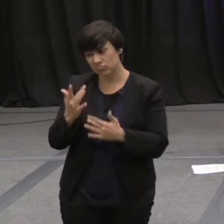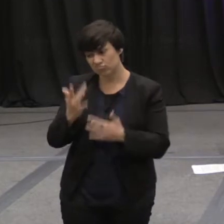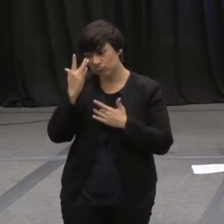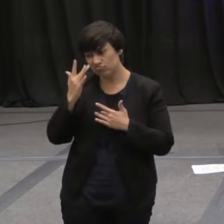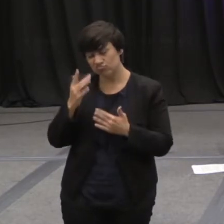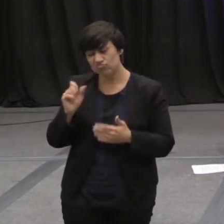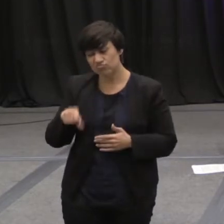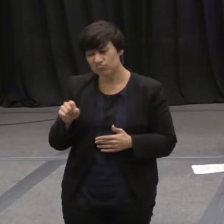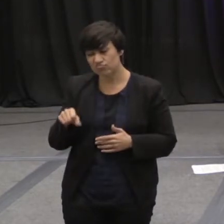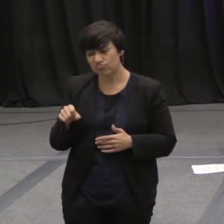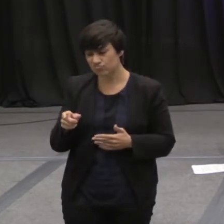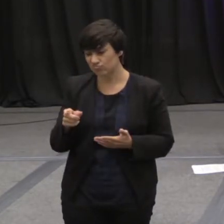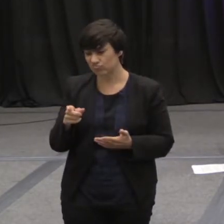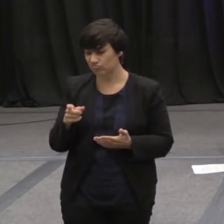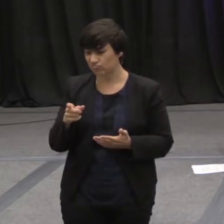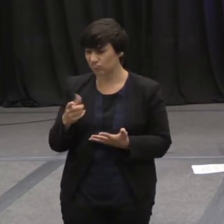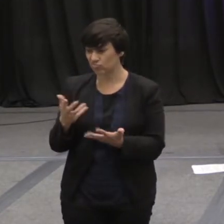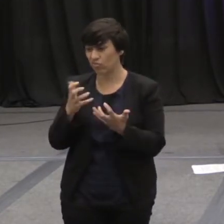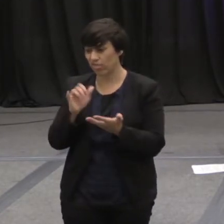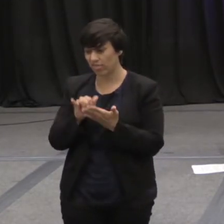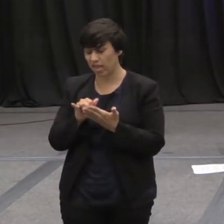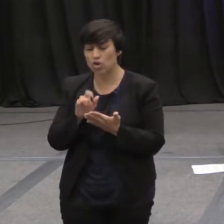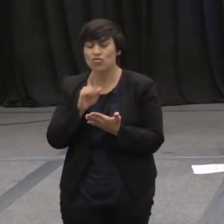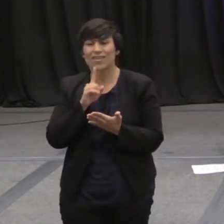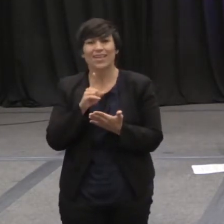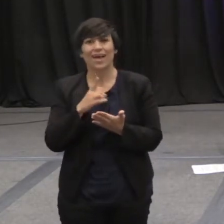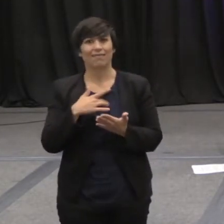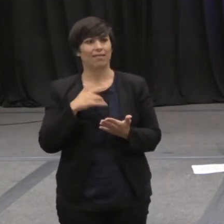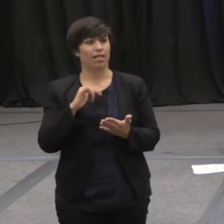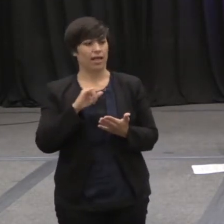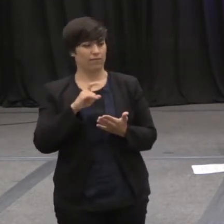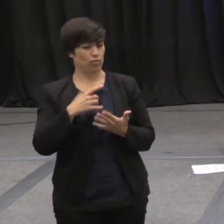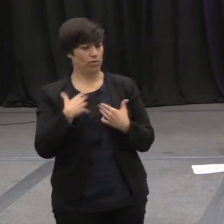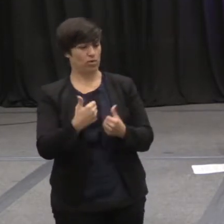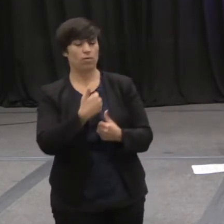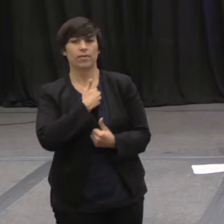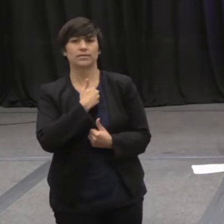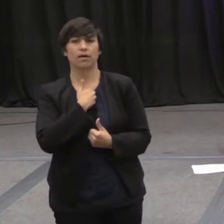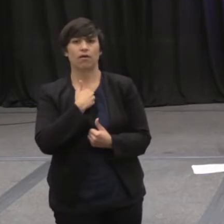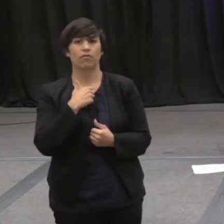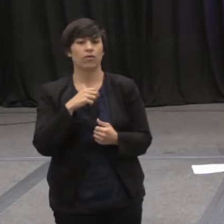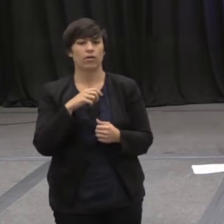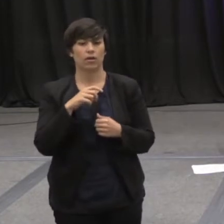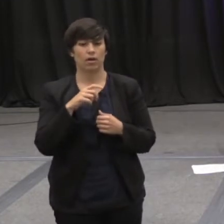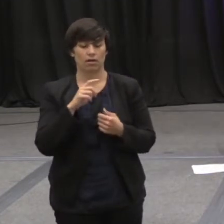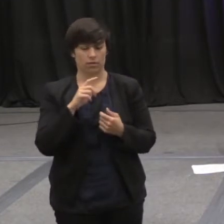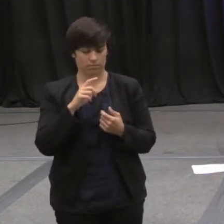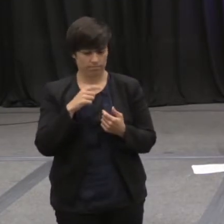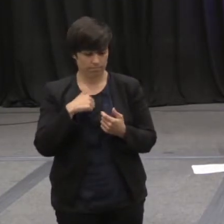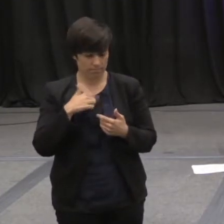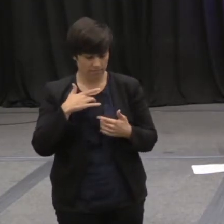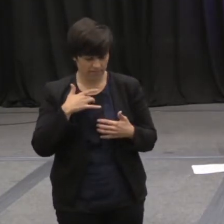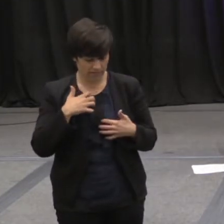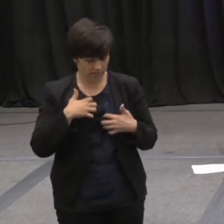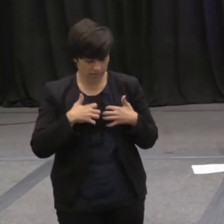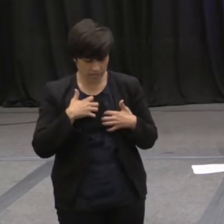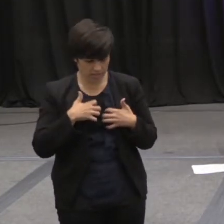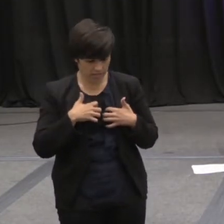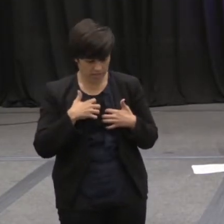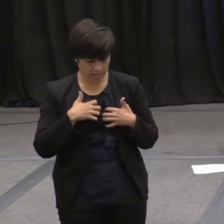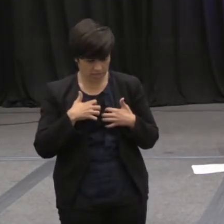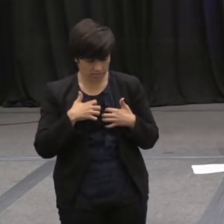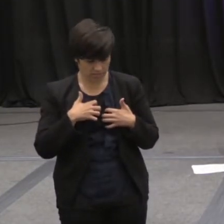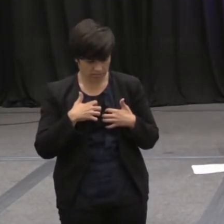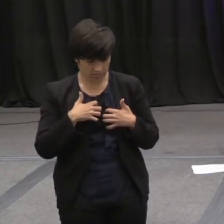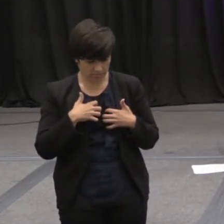actually. So it's a physician heal thyself situation. So until I can sit with my own discomfort, first I have to